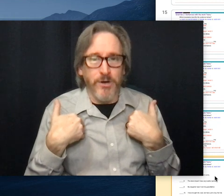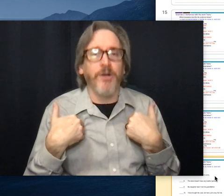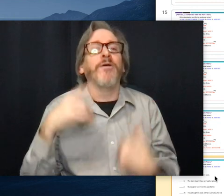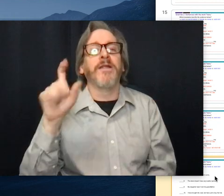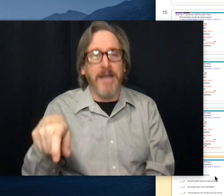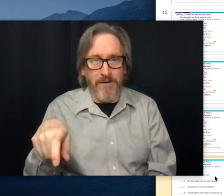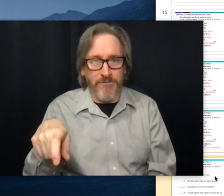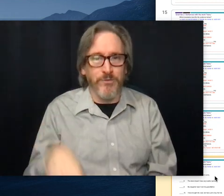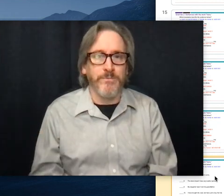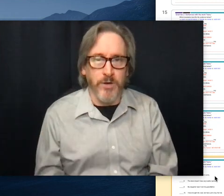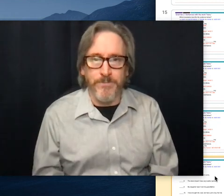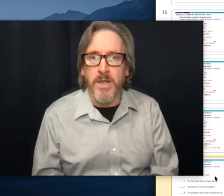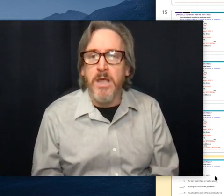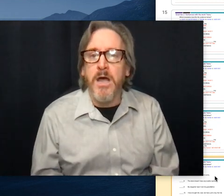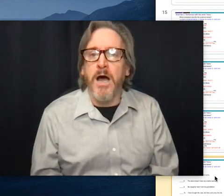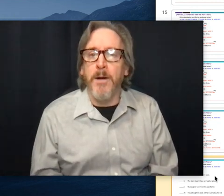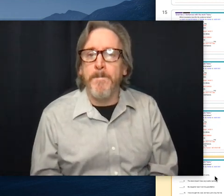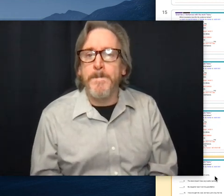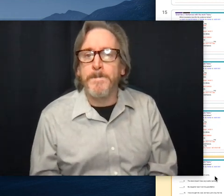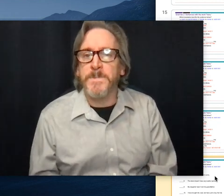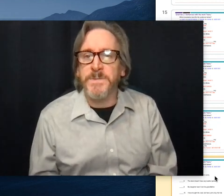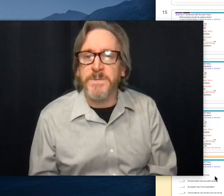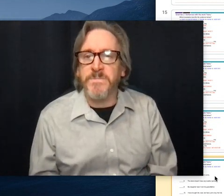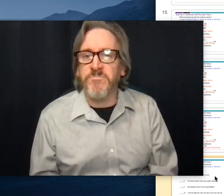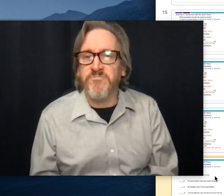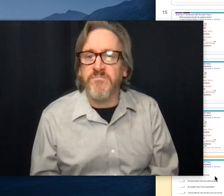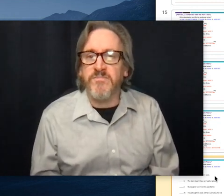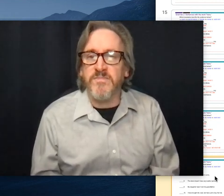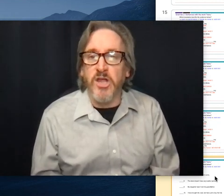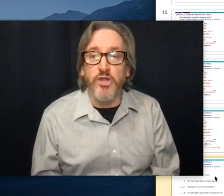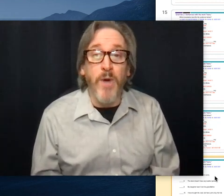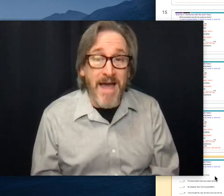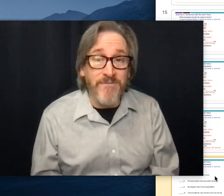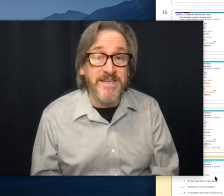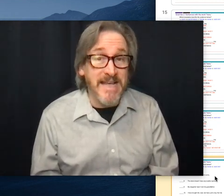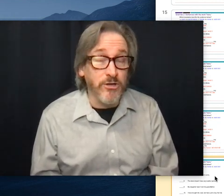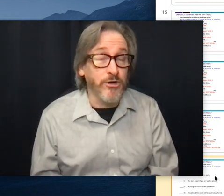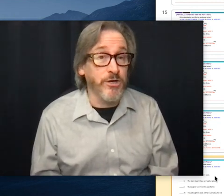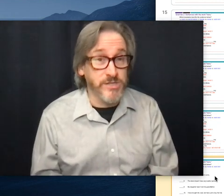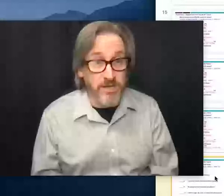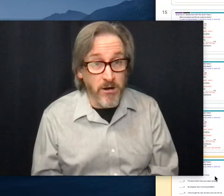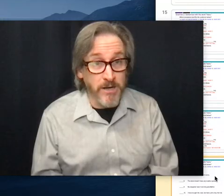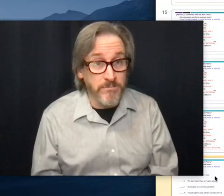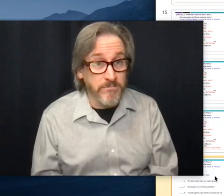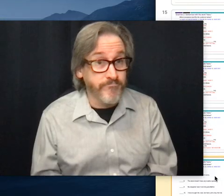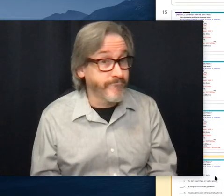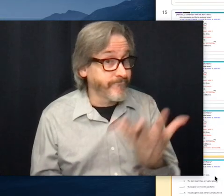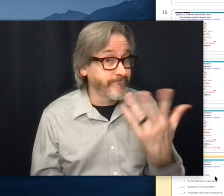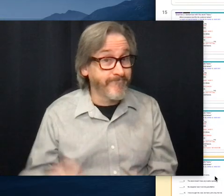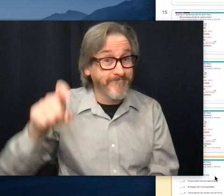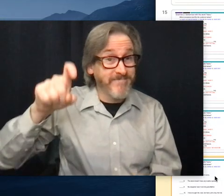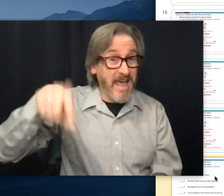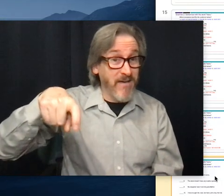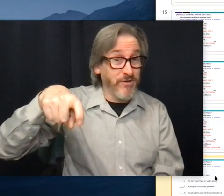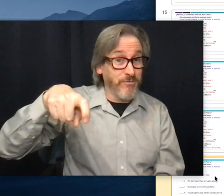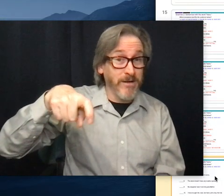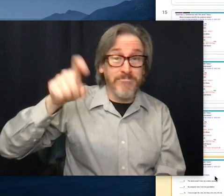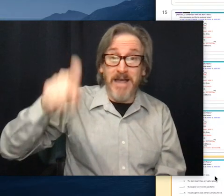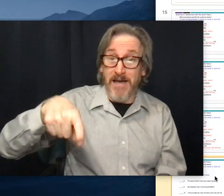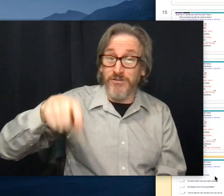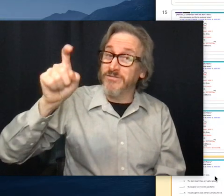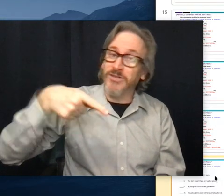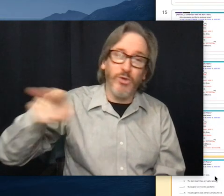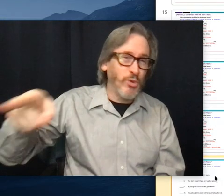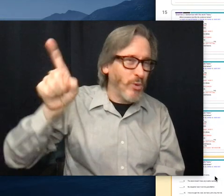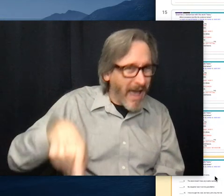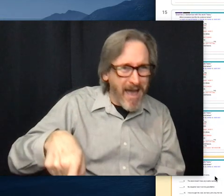and I'm like, no, have to, right? You have to tell her you're sorry. Have to, right?